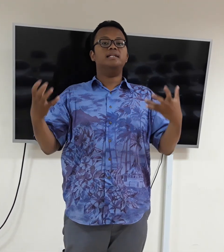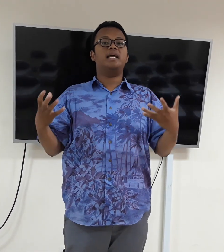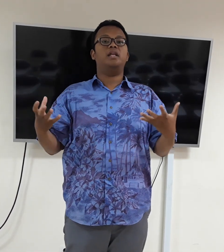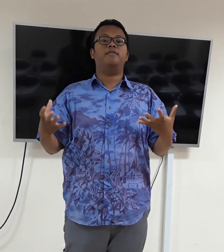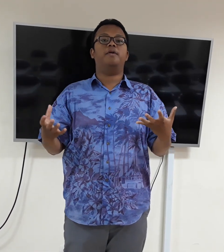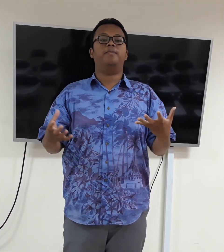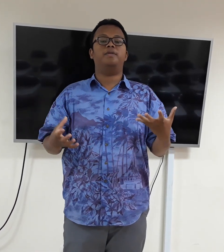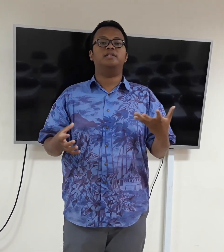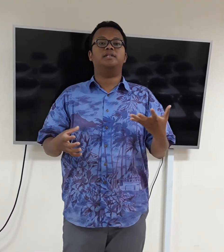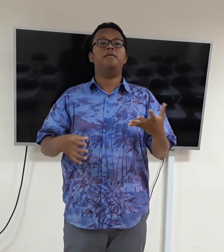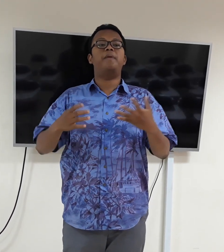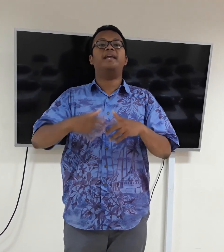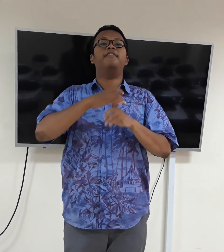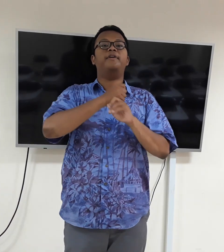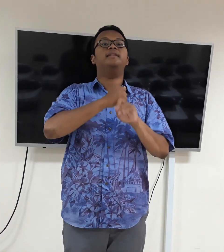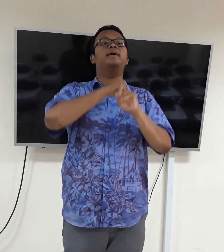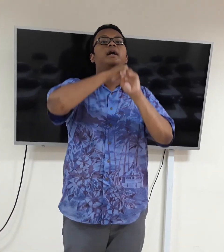understanding of the children by giving the